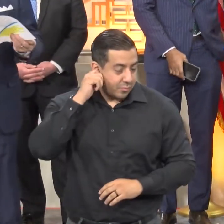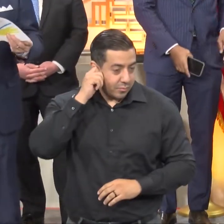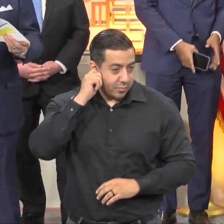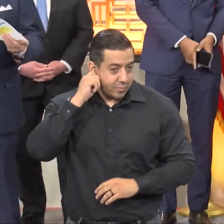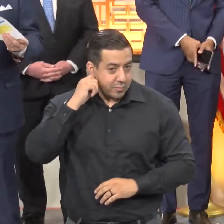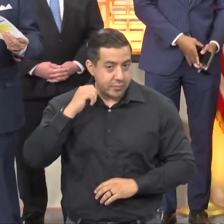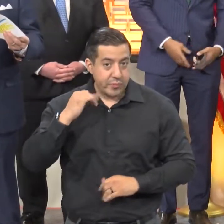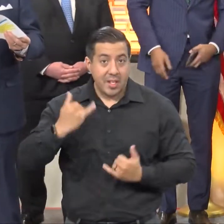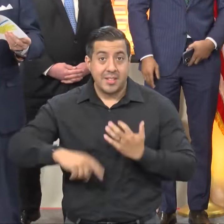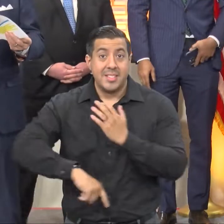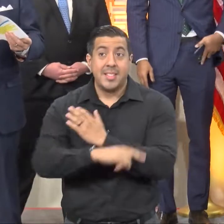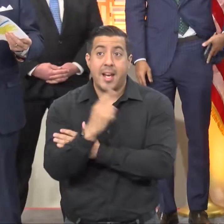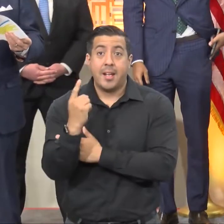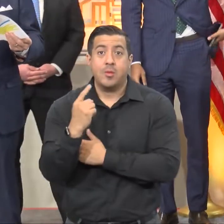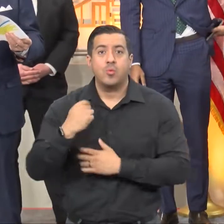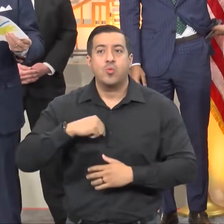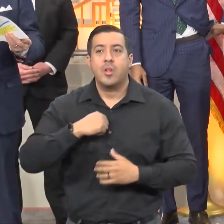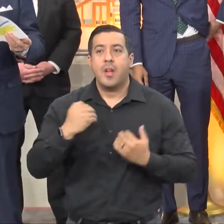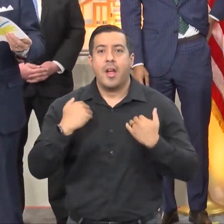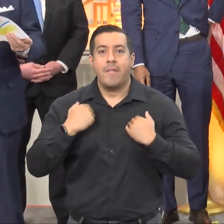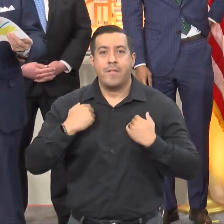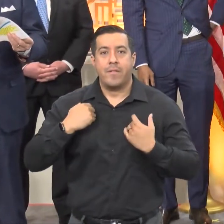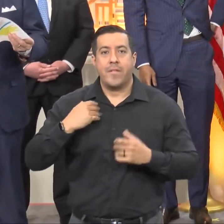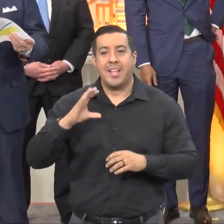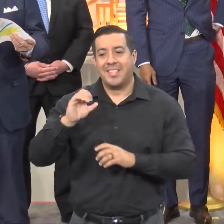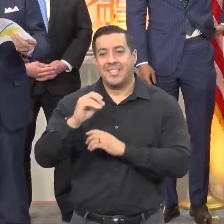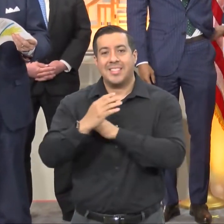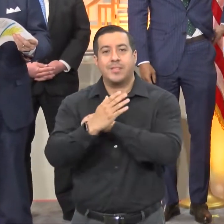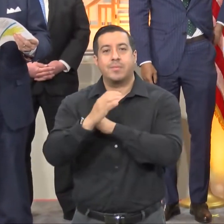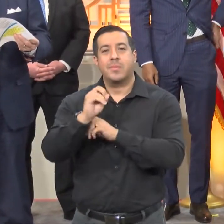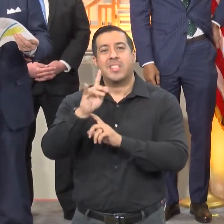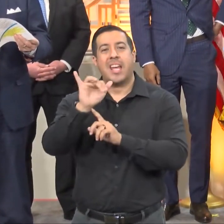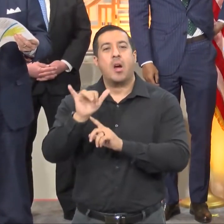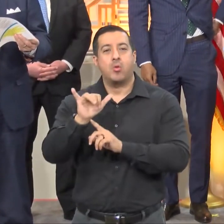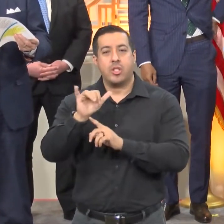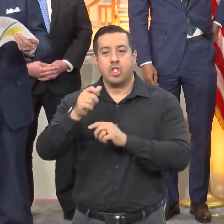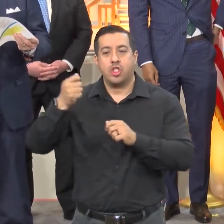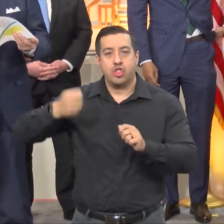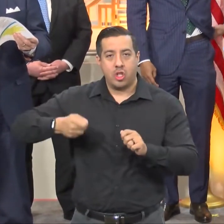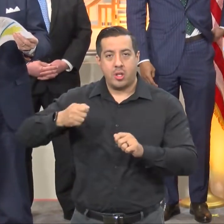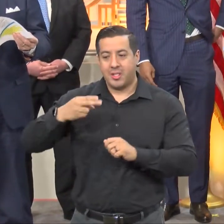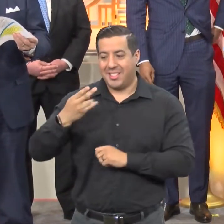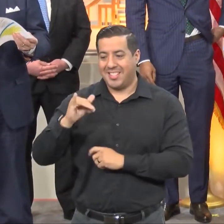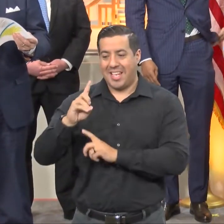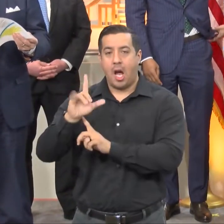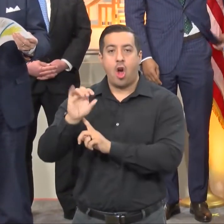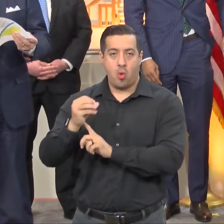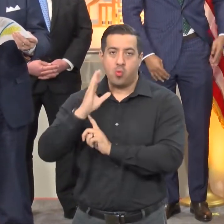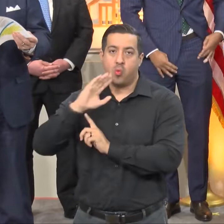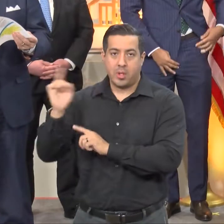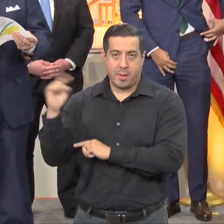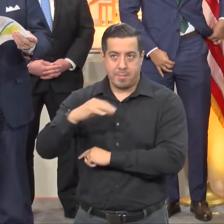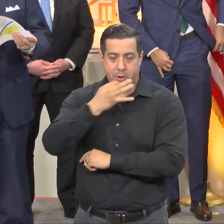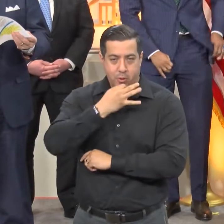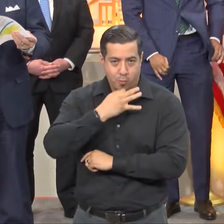have today, I know the County Judge Lena Hidalgo will be joining us shortly.